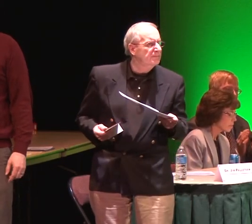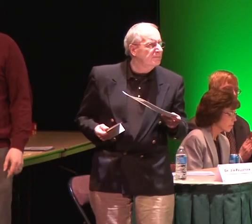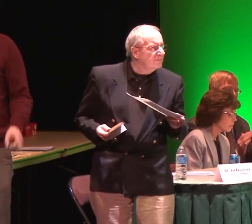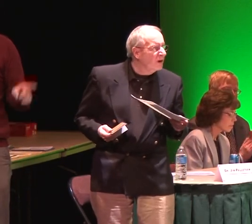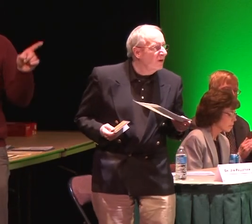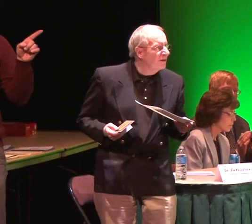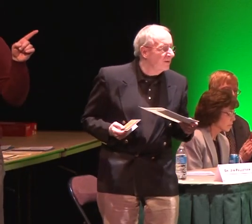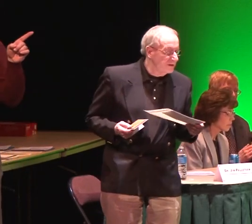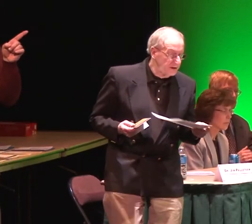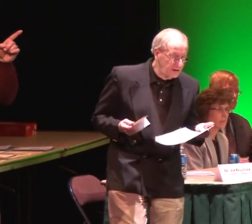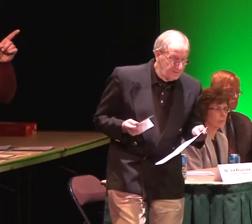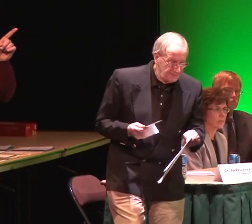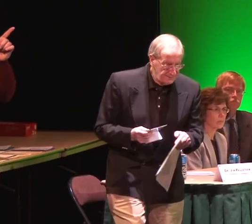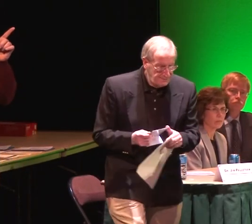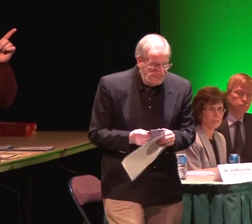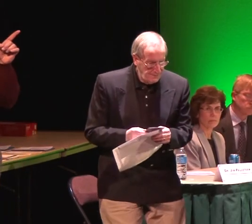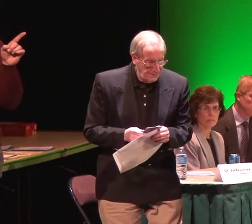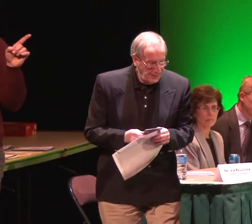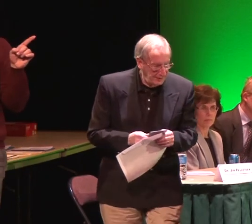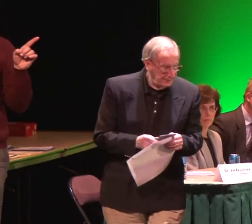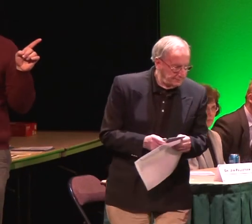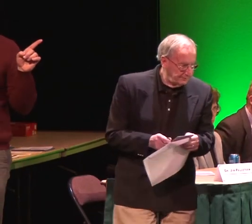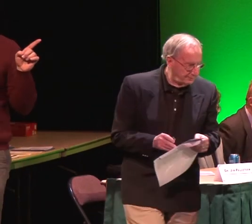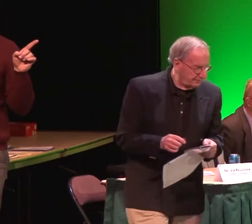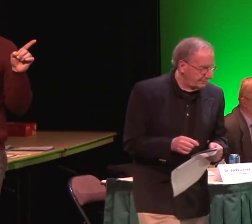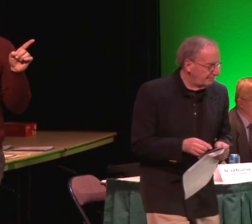Yep, there she is.